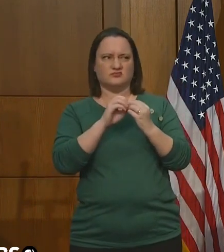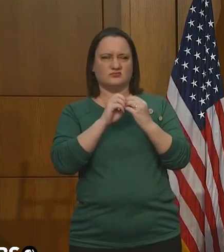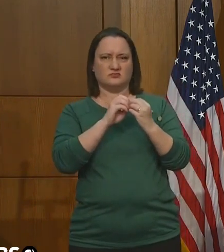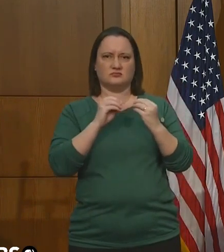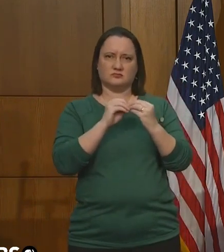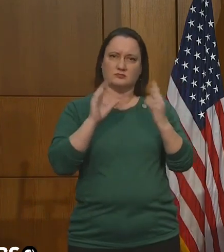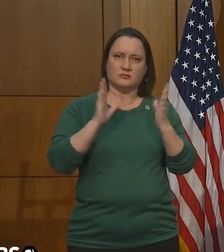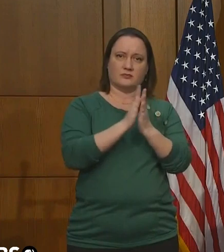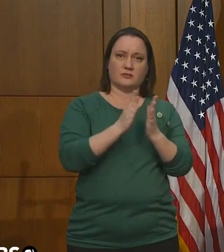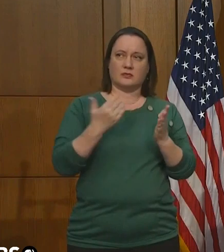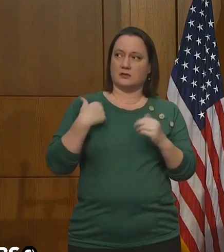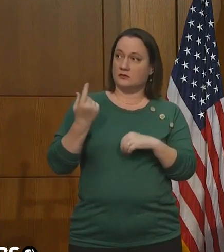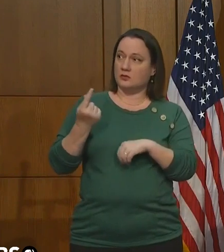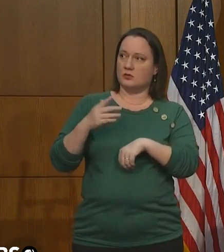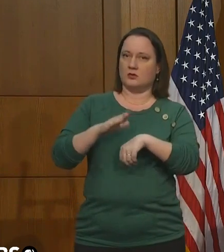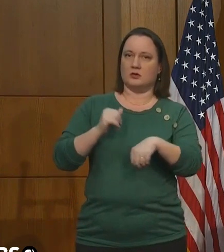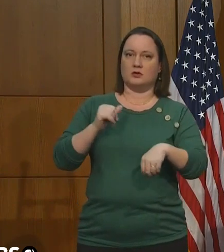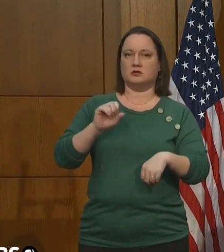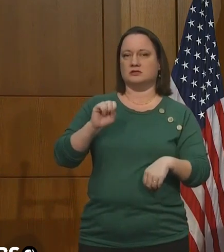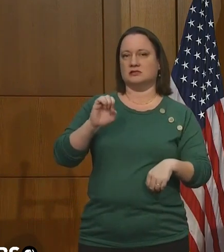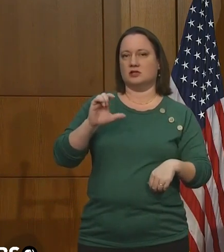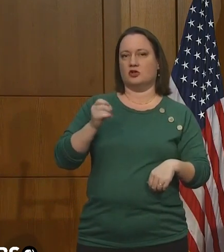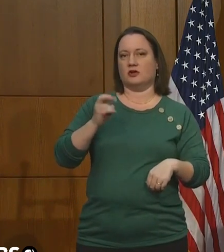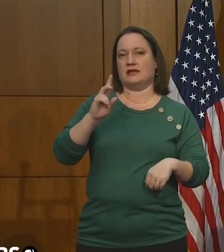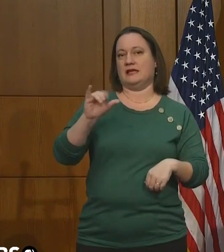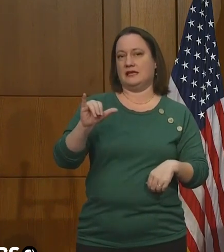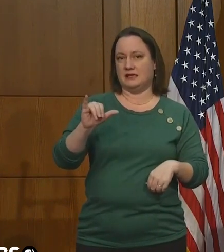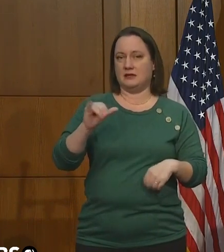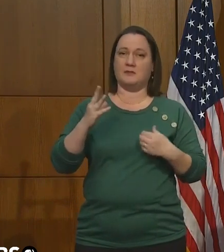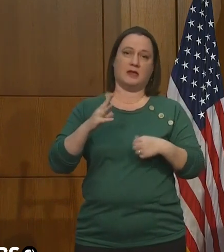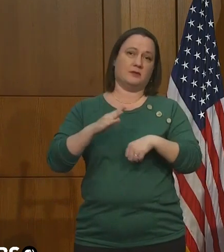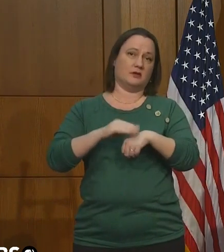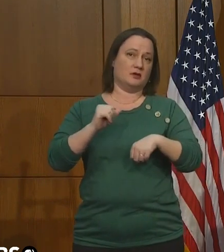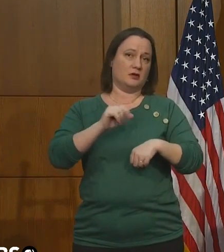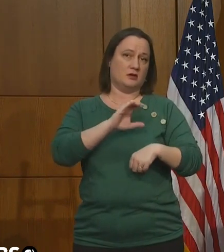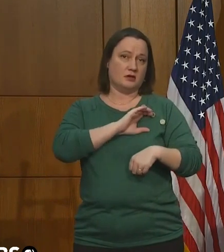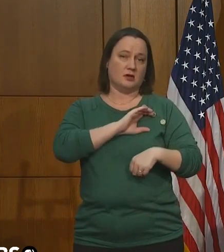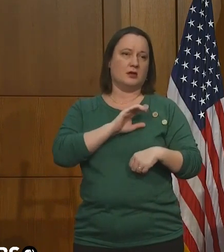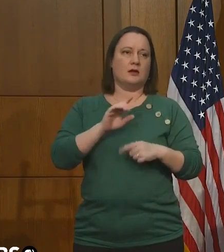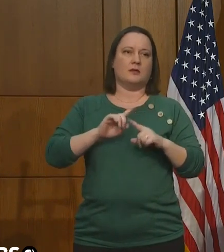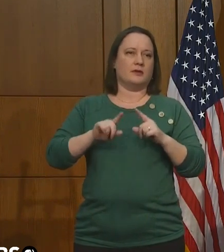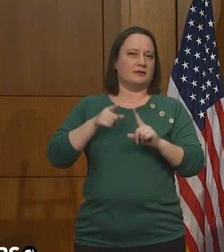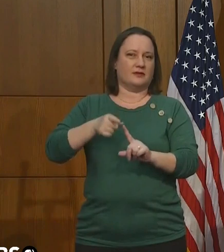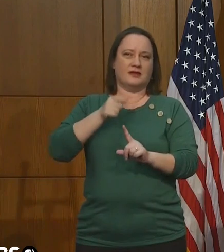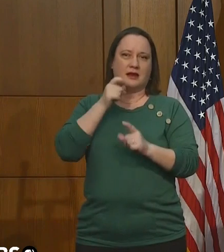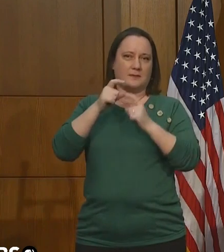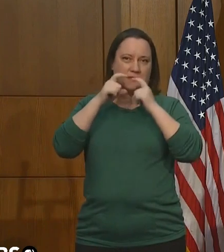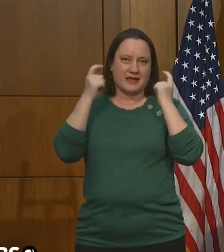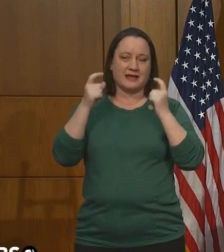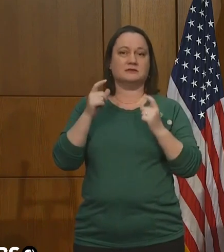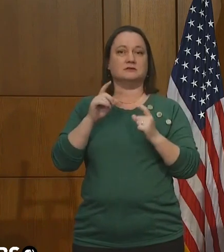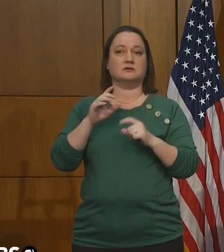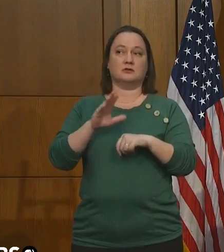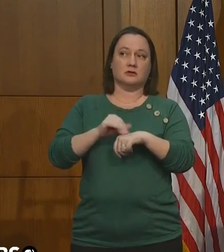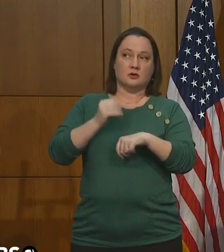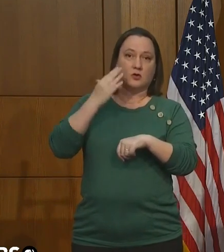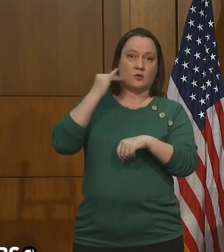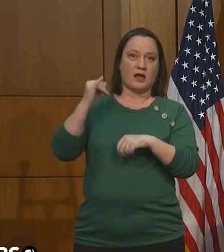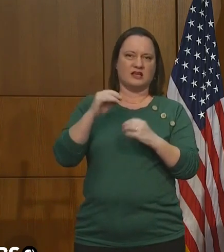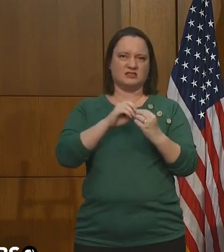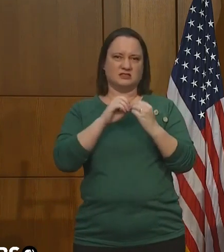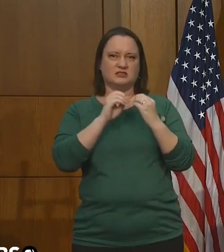would call our security and the law could be involved, but it wouldn't be about not wearing a mask. It would be about being confrontational